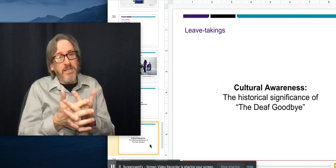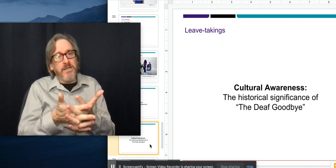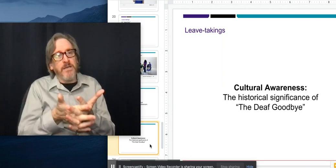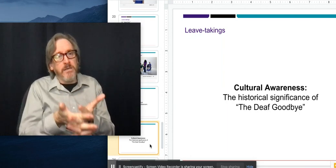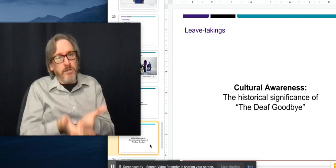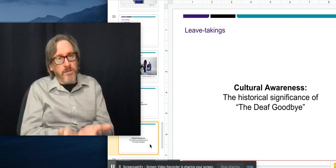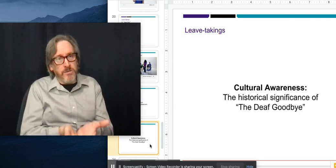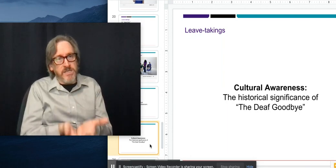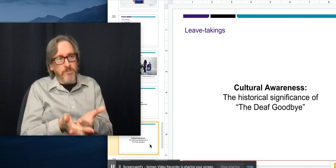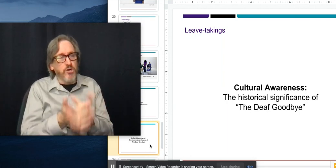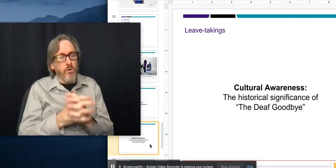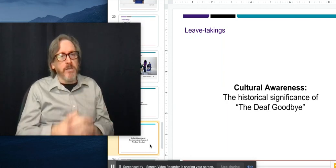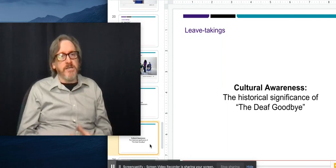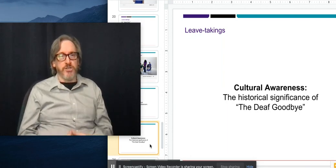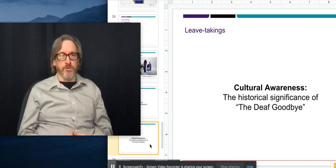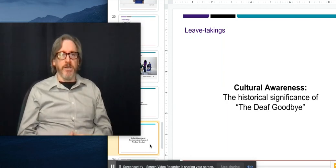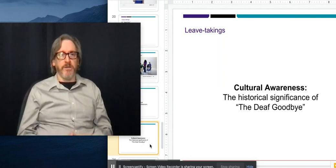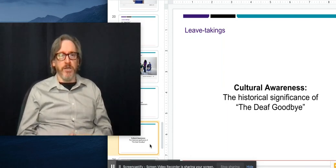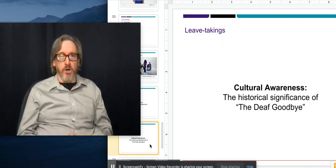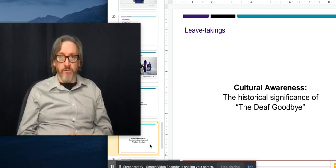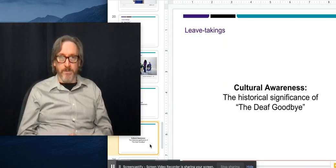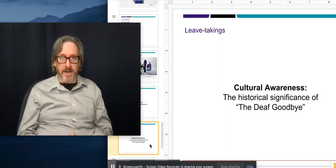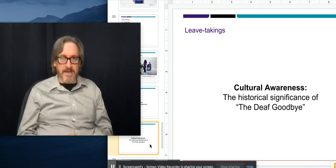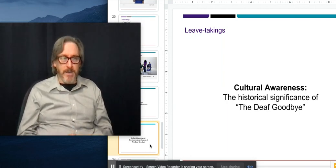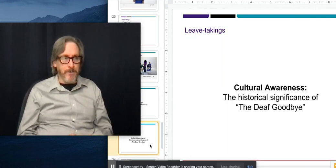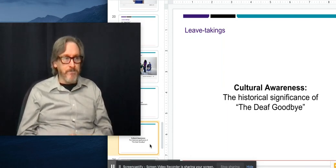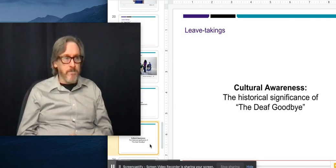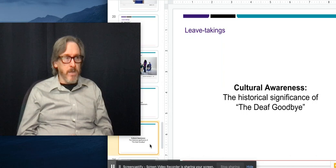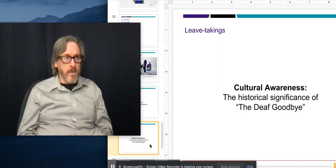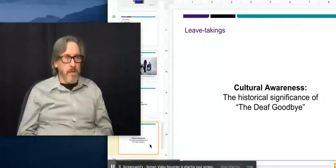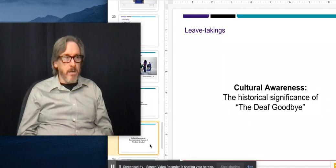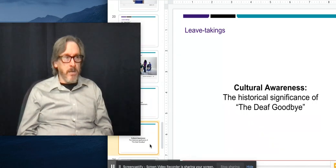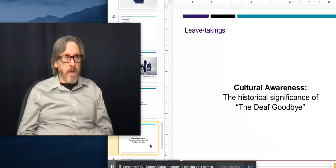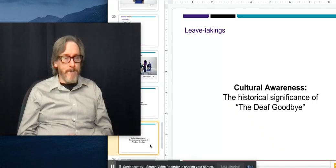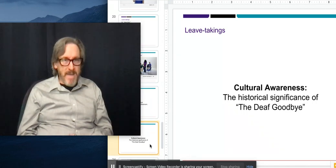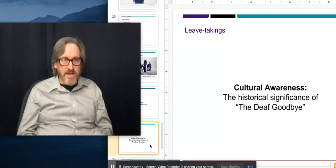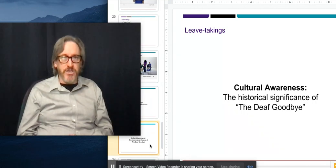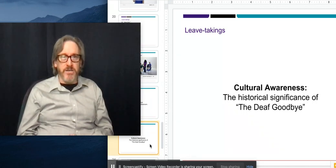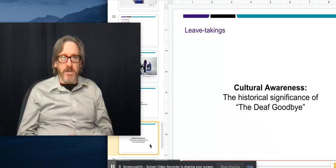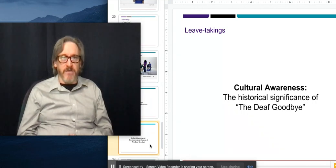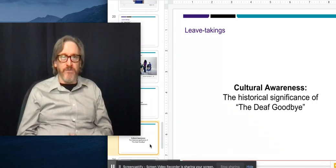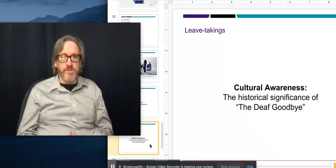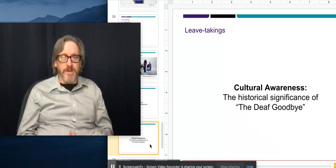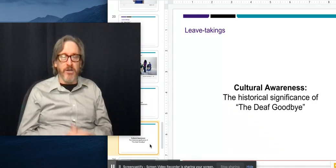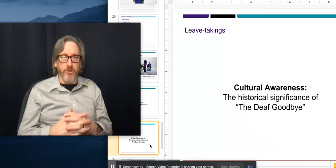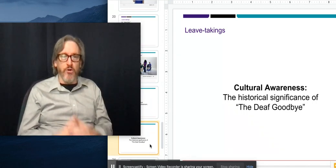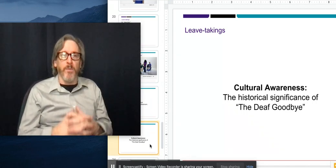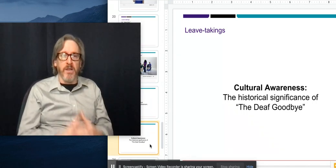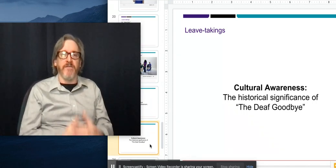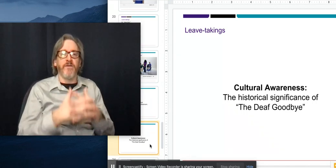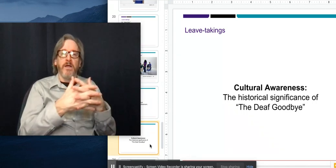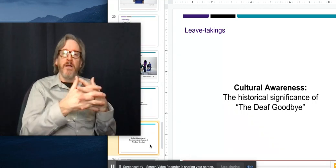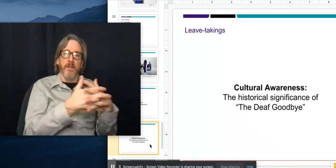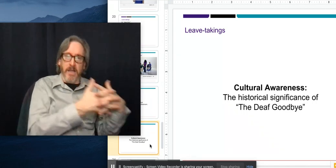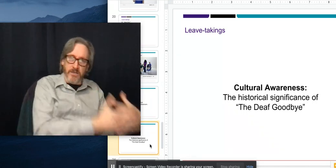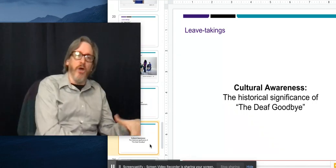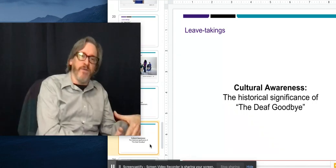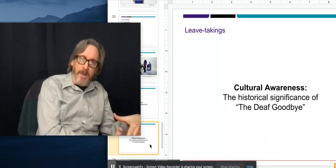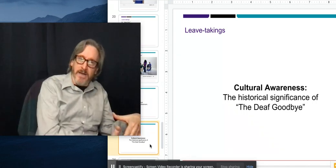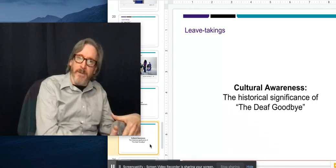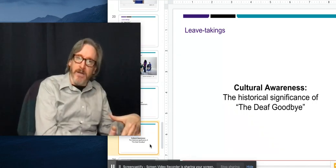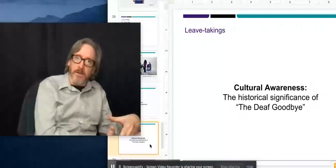I think since I'm recording this during the COVID pandemic, imagine if you spent your normal life